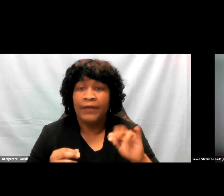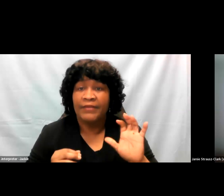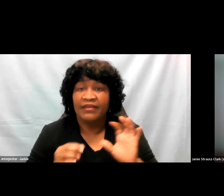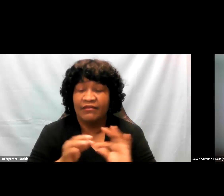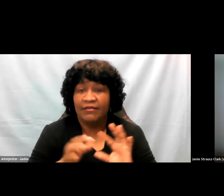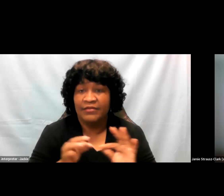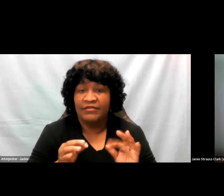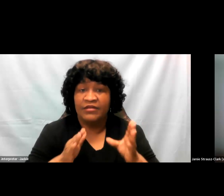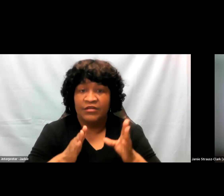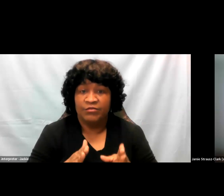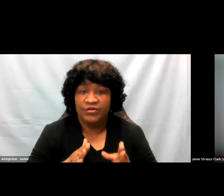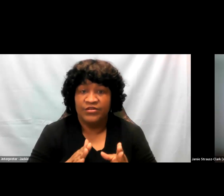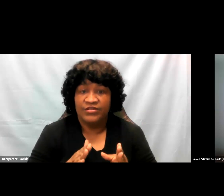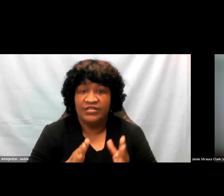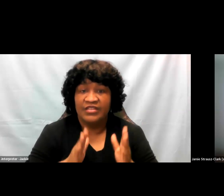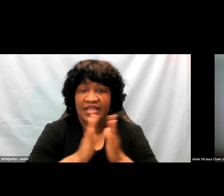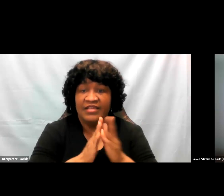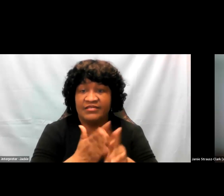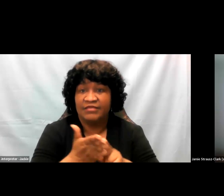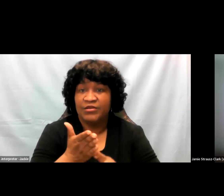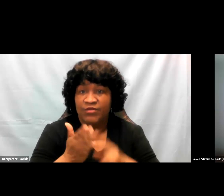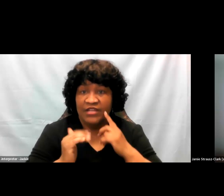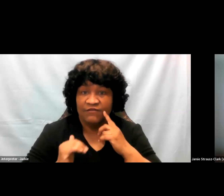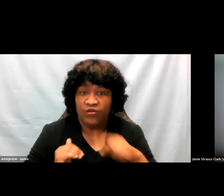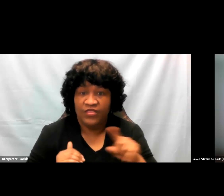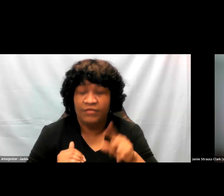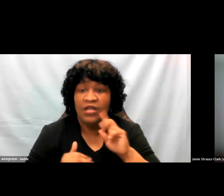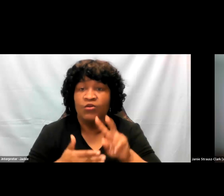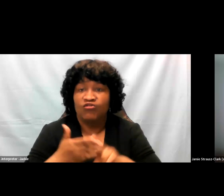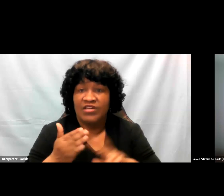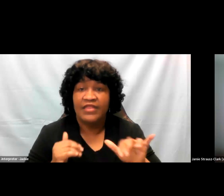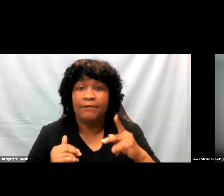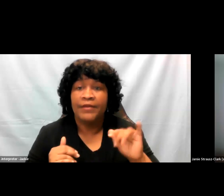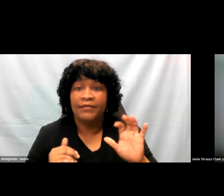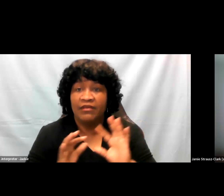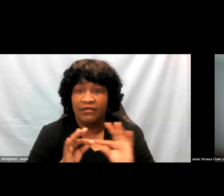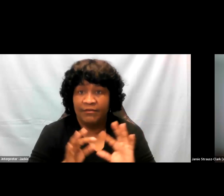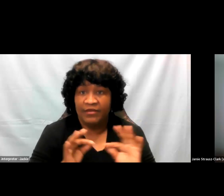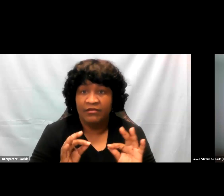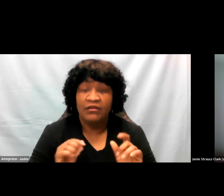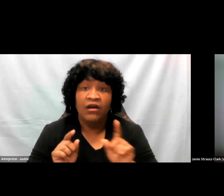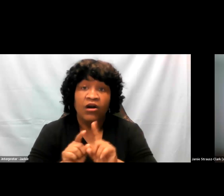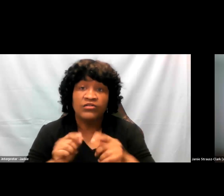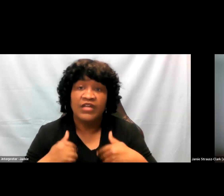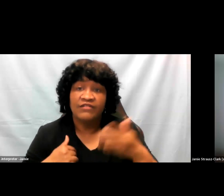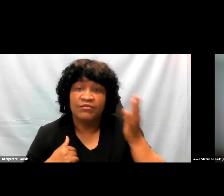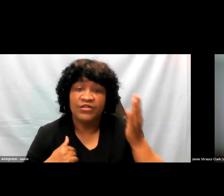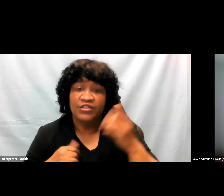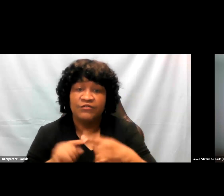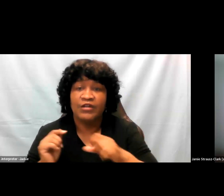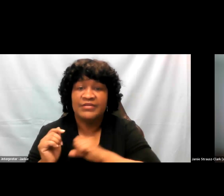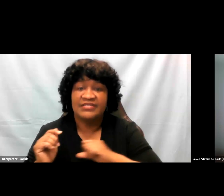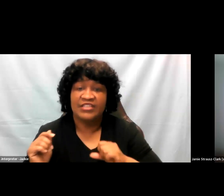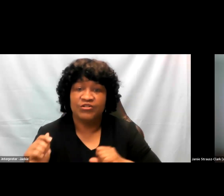that the person's actually asked that it be read for them. So I'm going to read that. And then we have a presentation from Senator